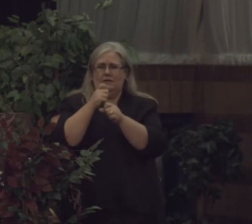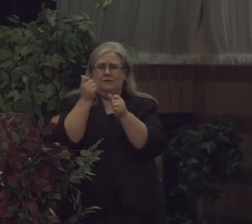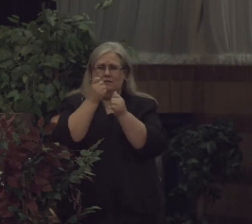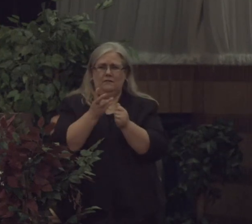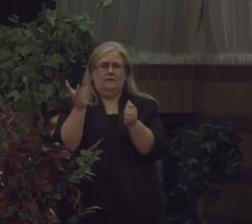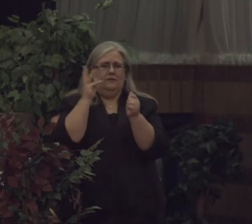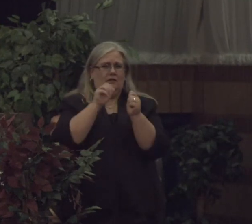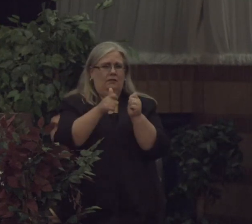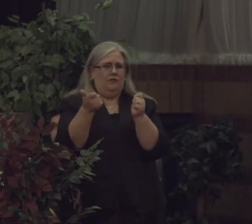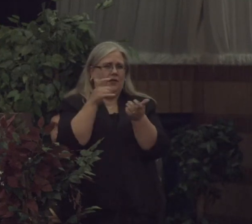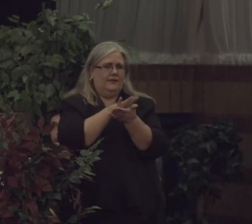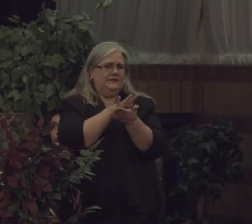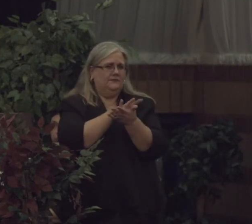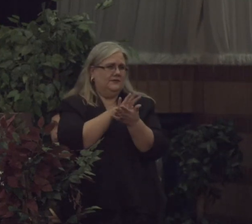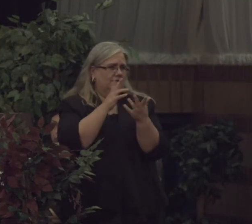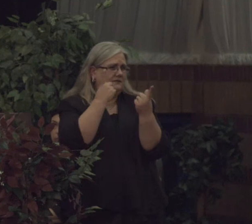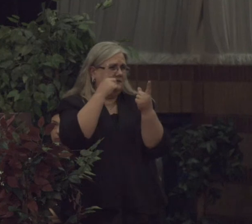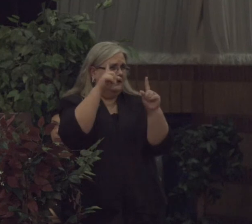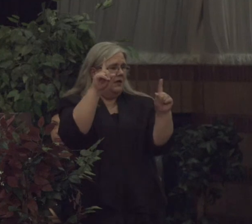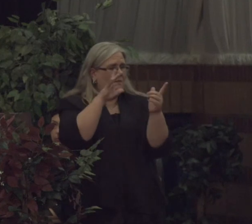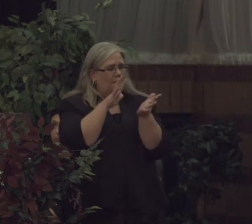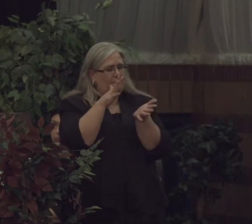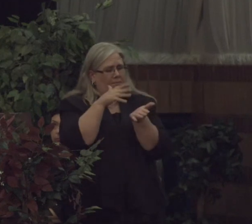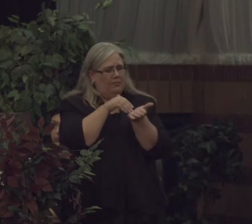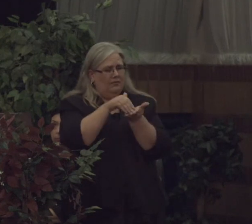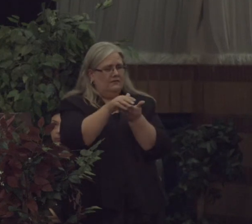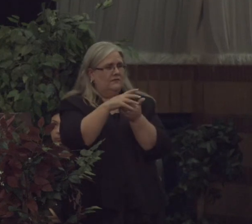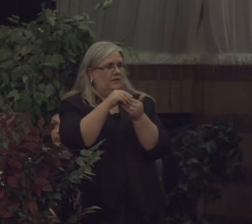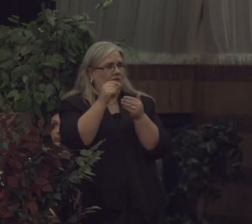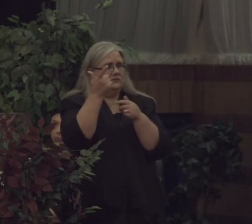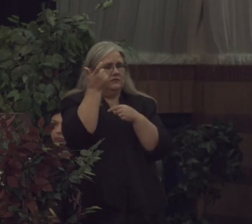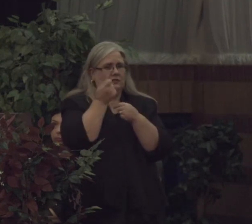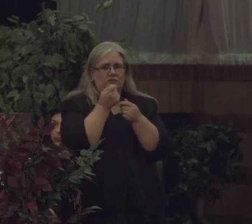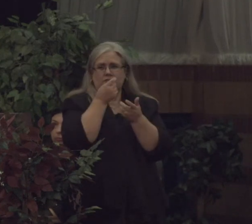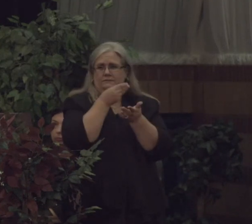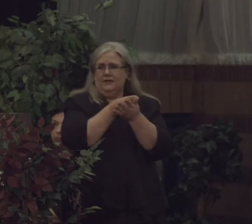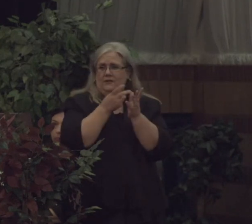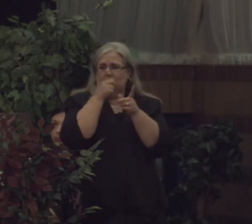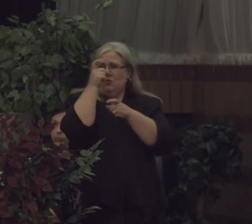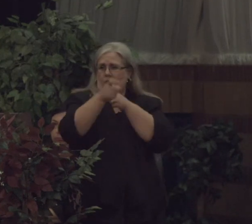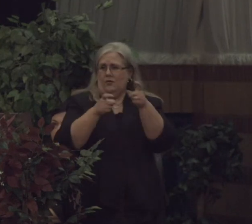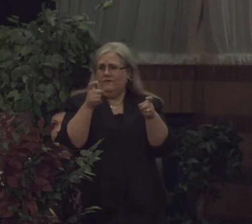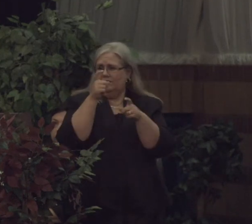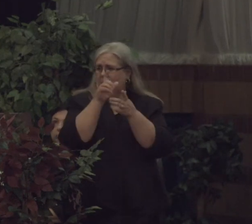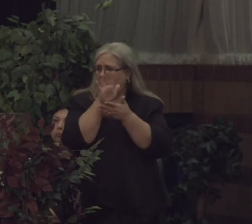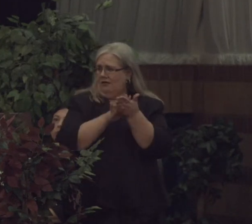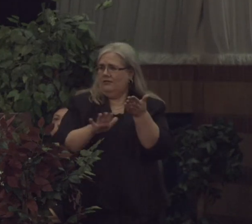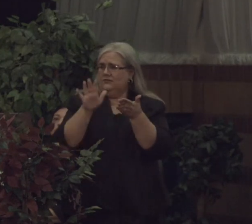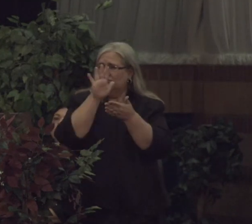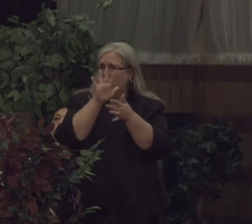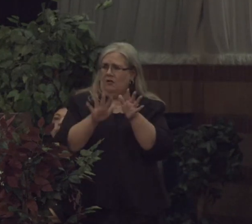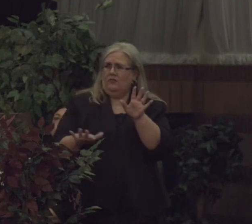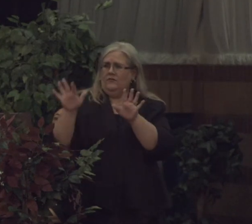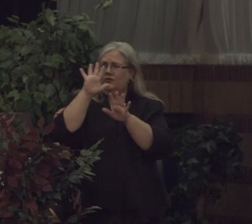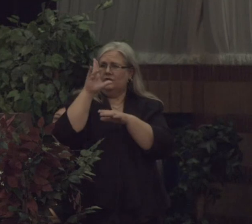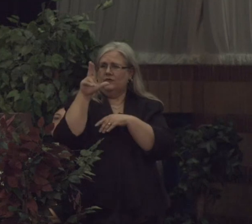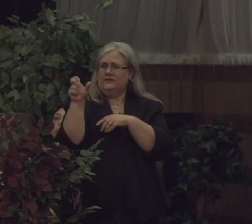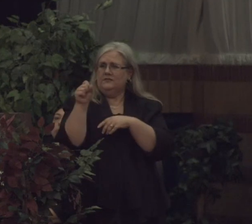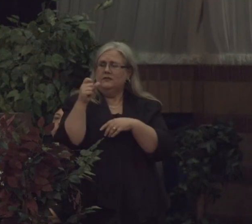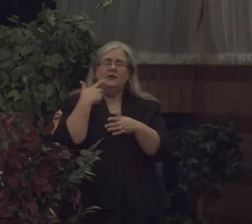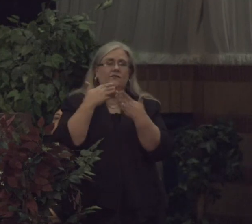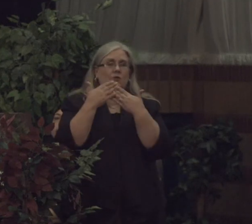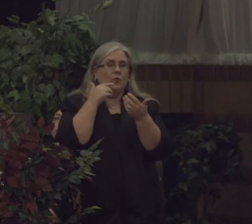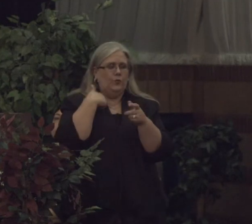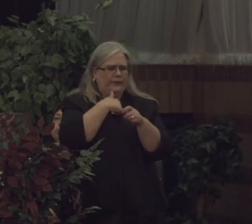athletic successes, and millions of dollars in scholarship money awarded to us from colleges all around the country. Although we stumbled,